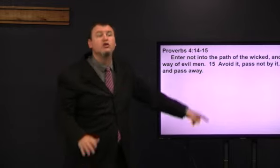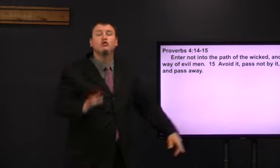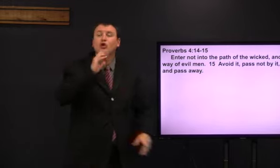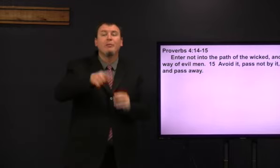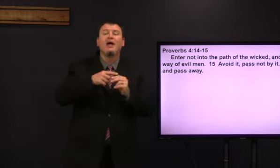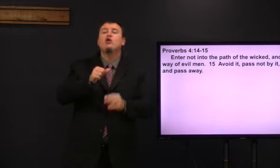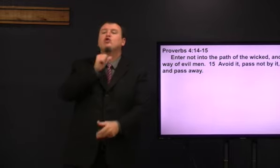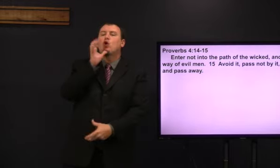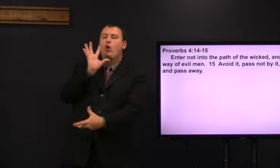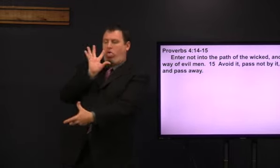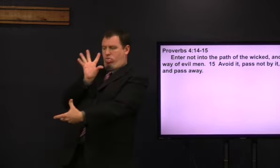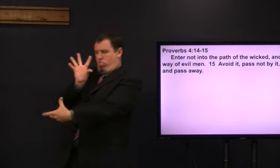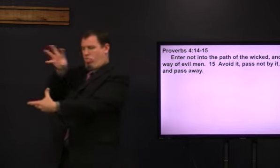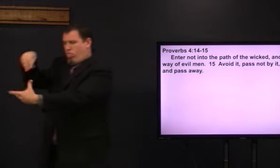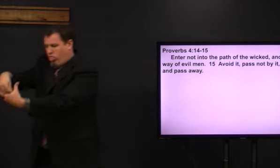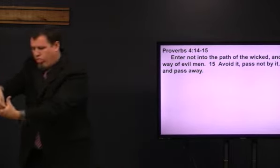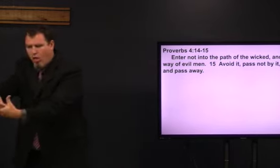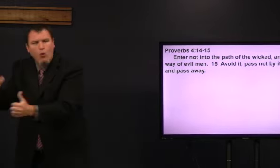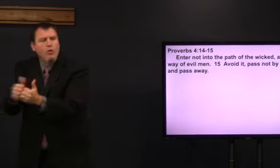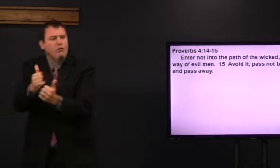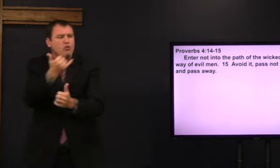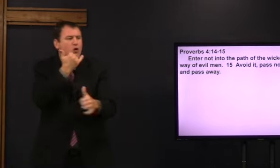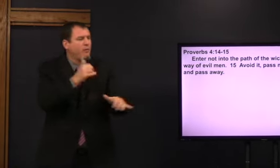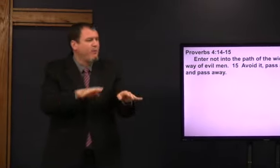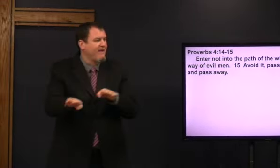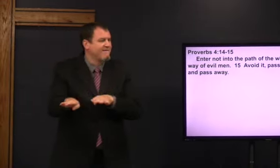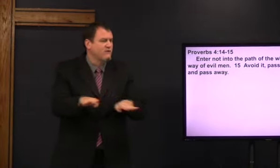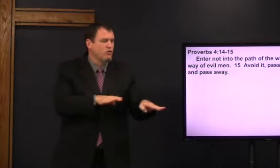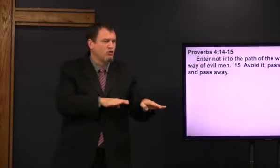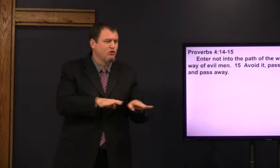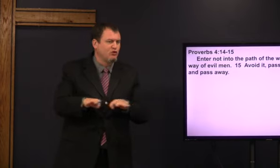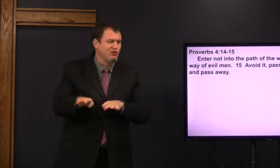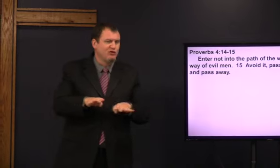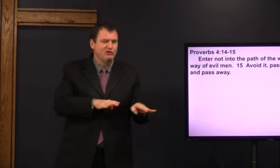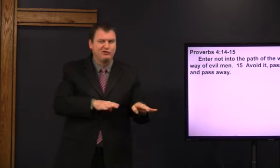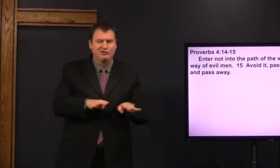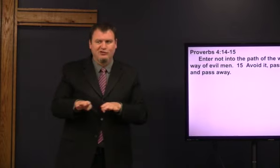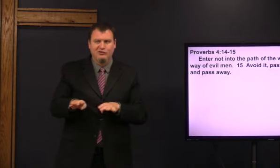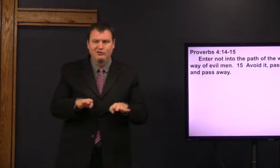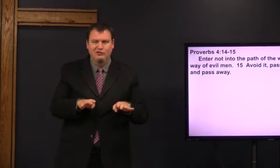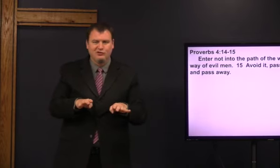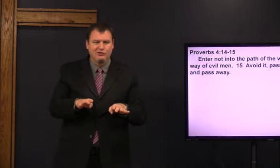that. We're talking about don't be involved with wrong behavior.